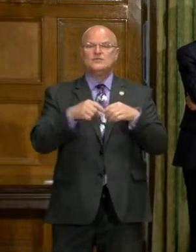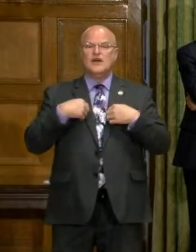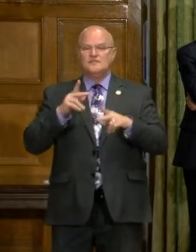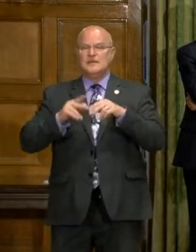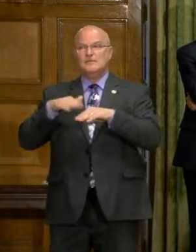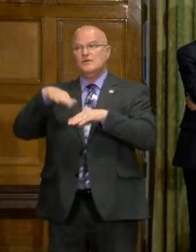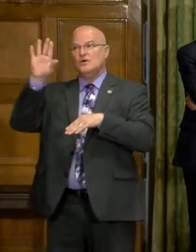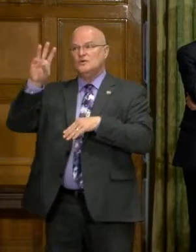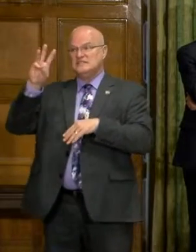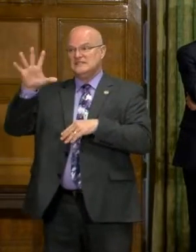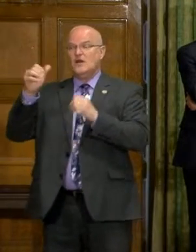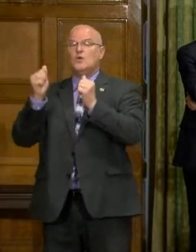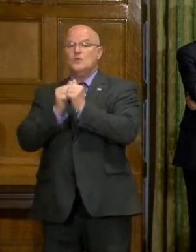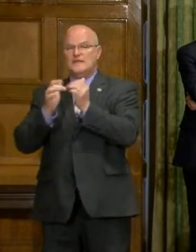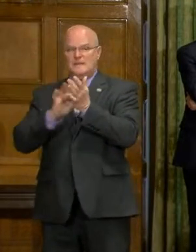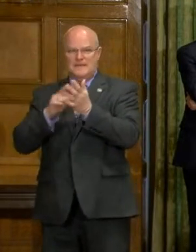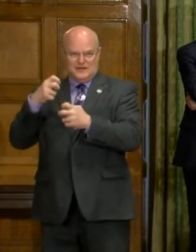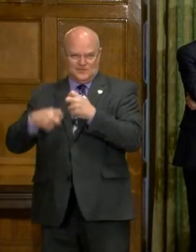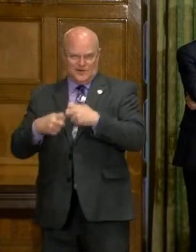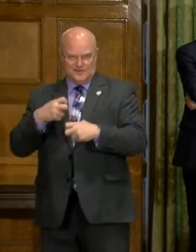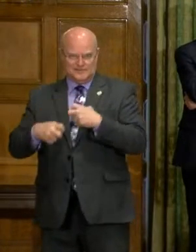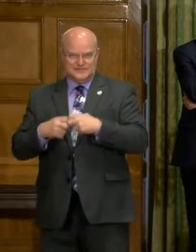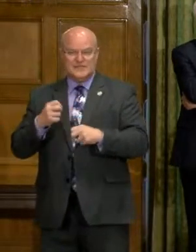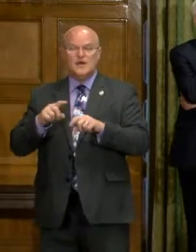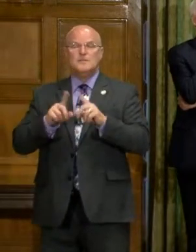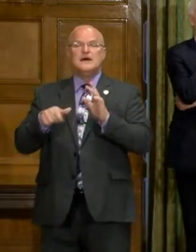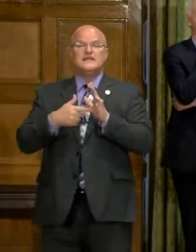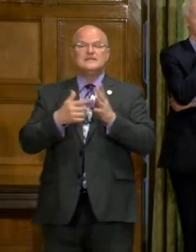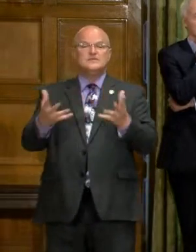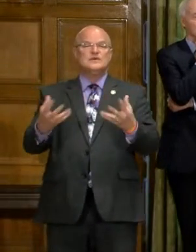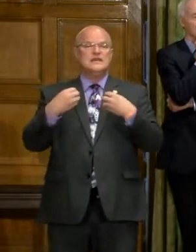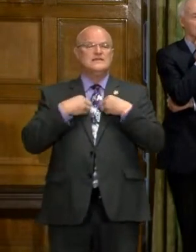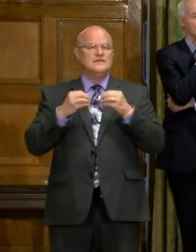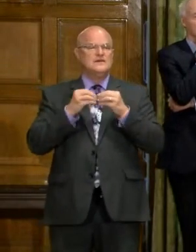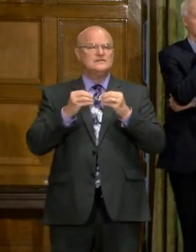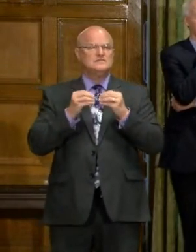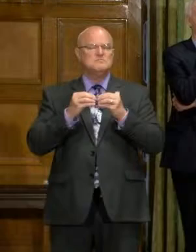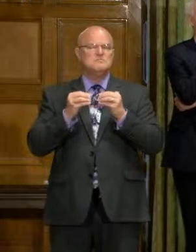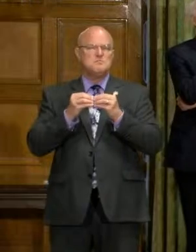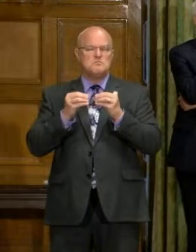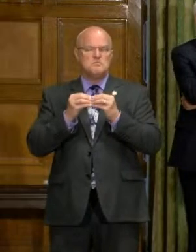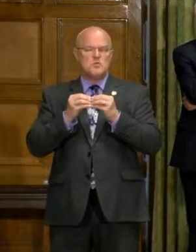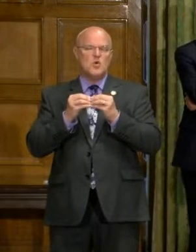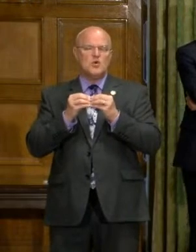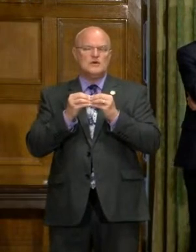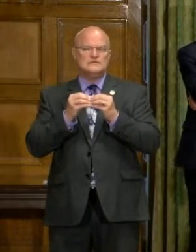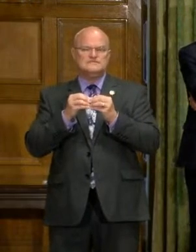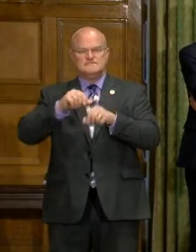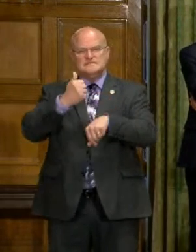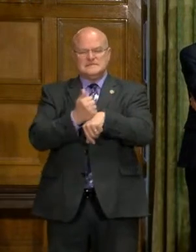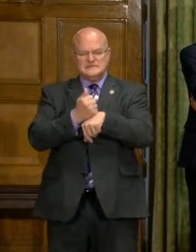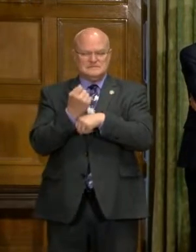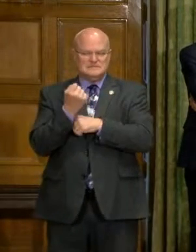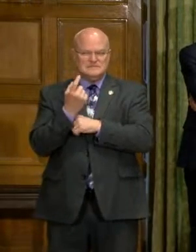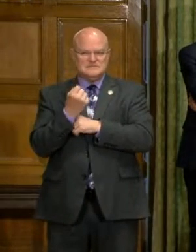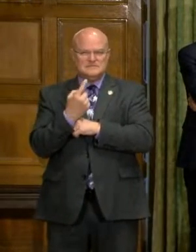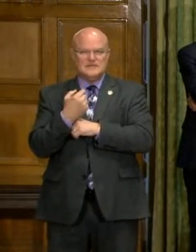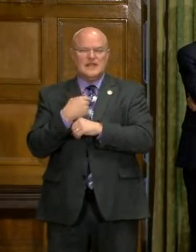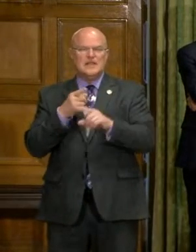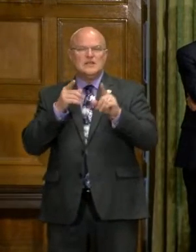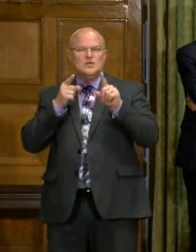have people over 65 with medical conditions. But this will give us more granularity. As we move towards that